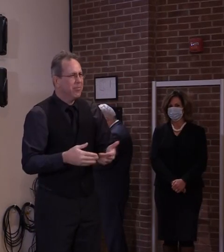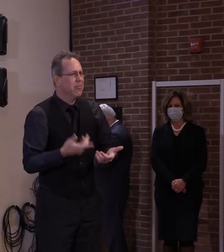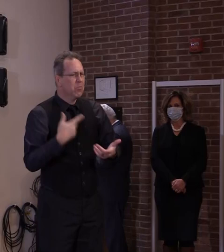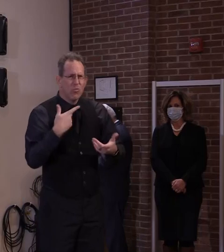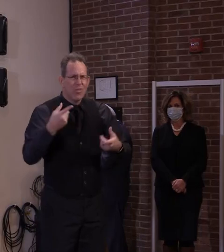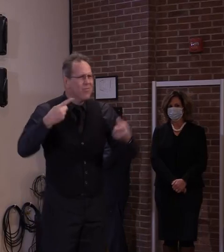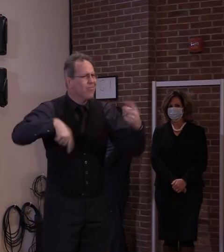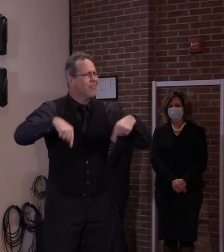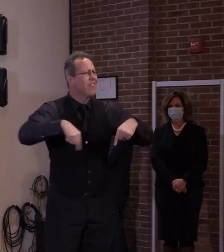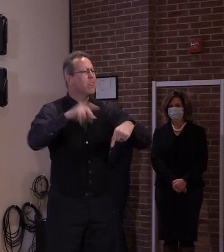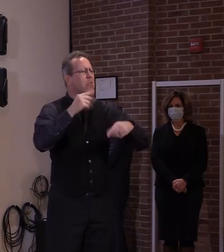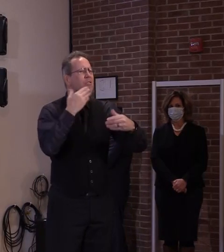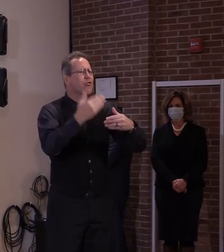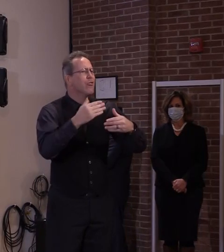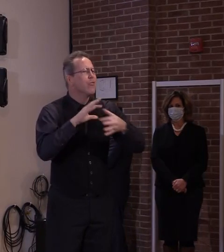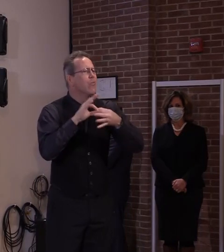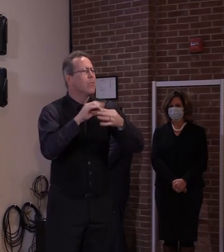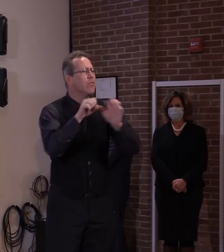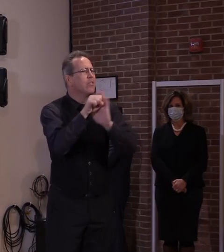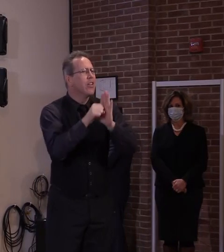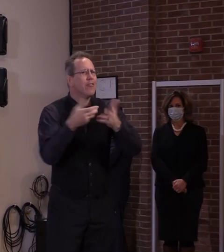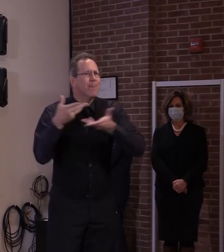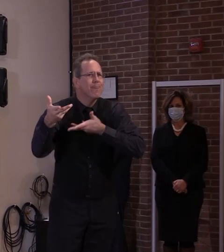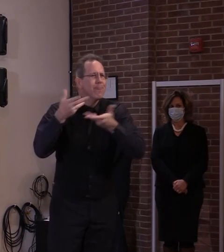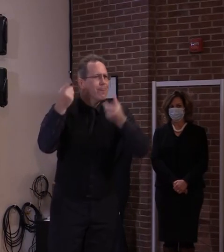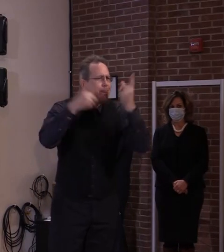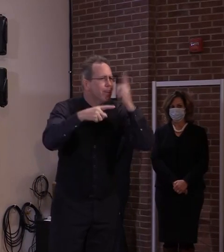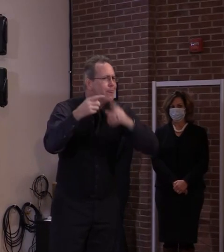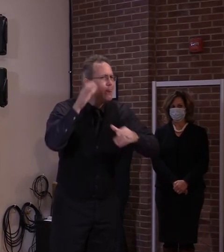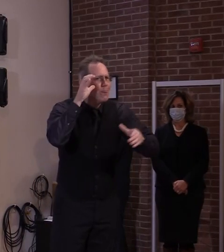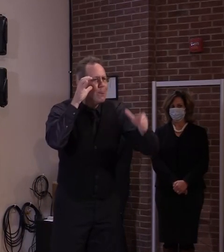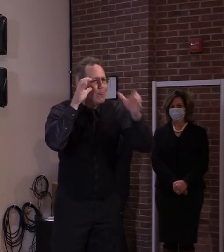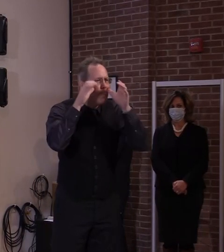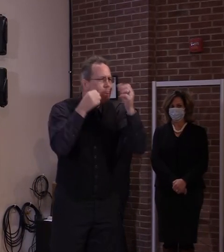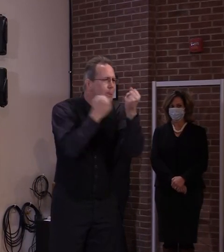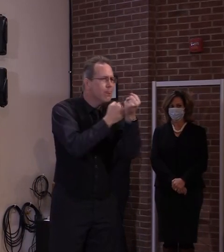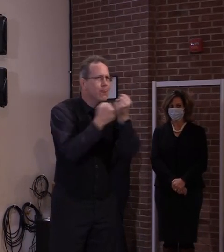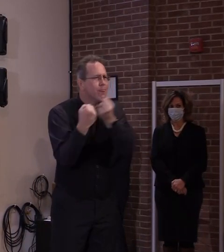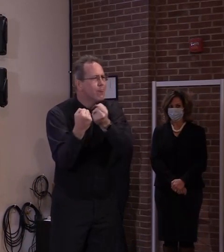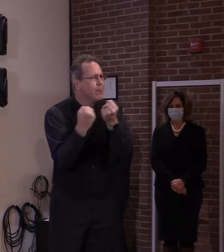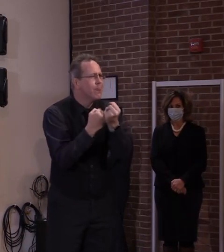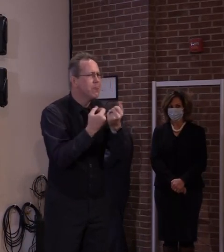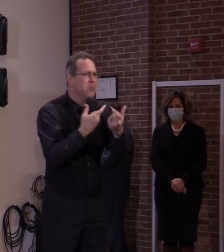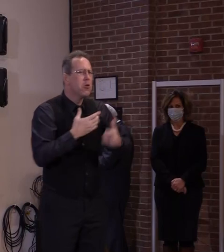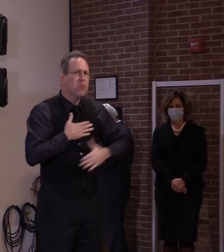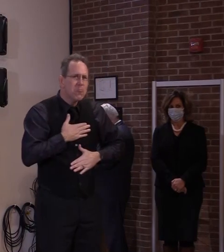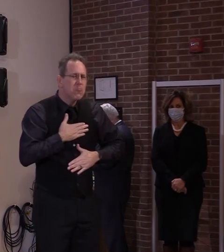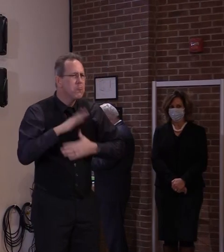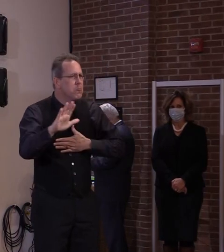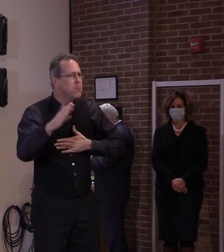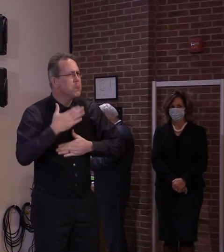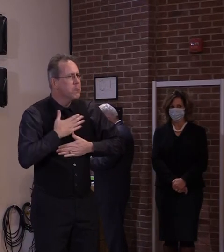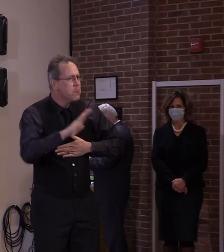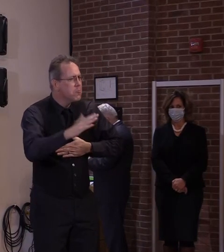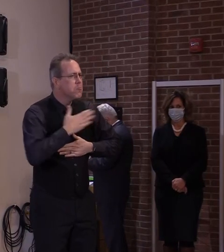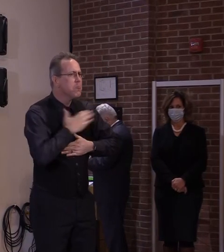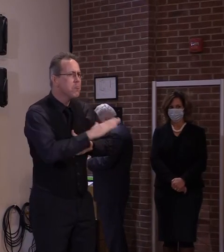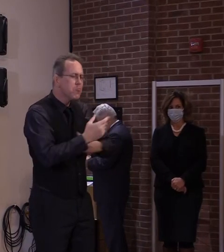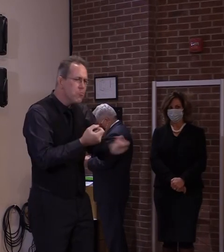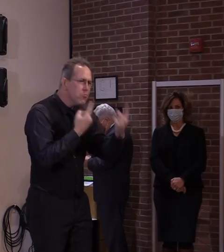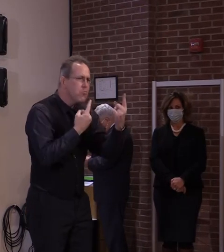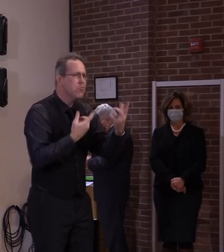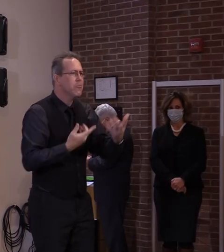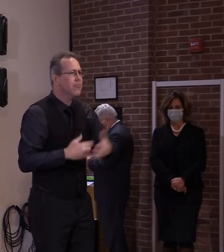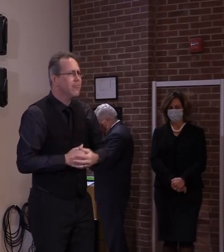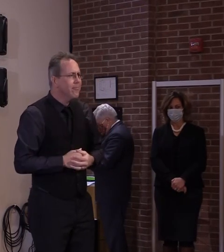leadership that our team has given the state, and they've done well in stepping up to protect themselves